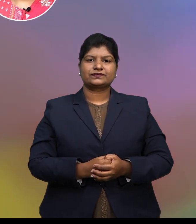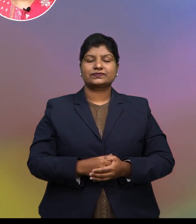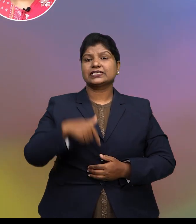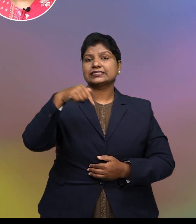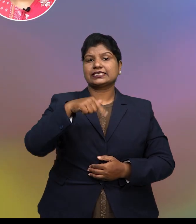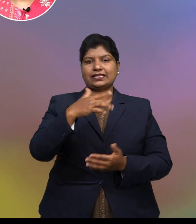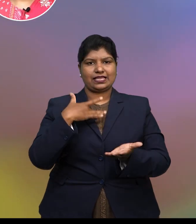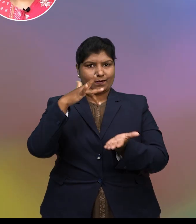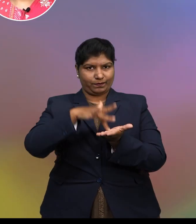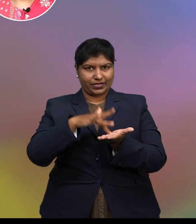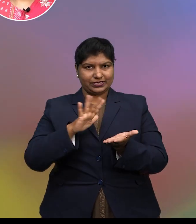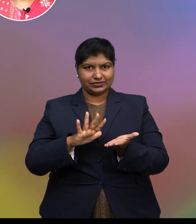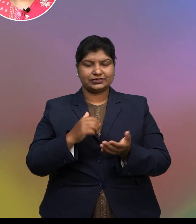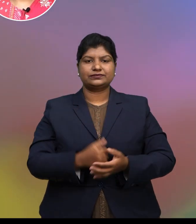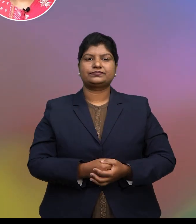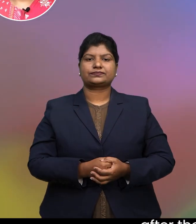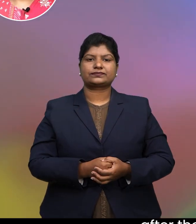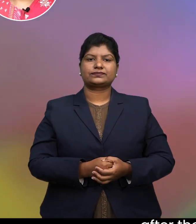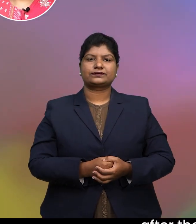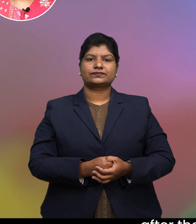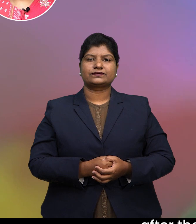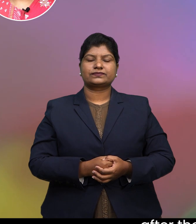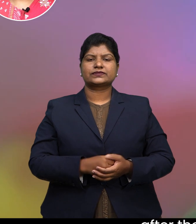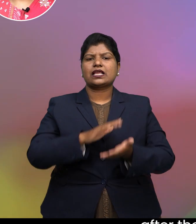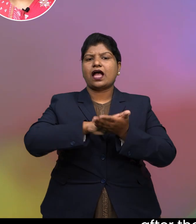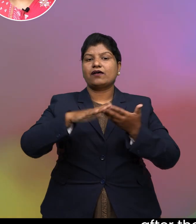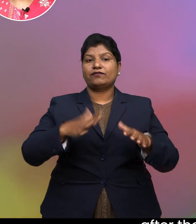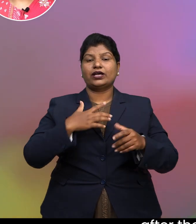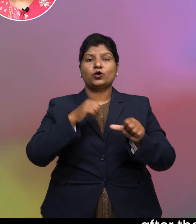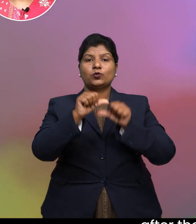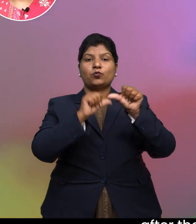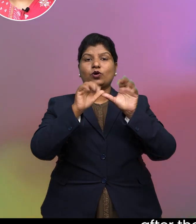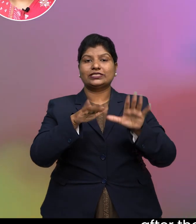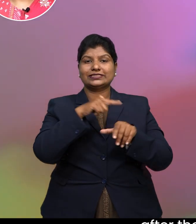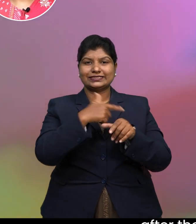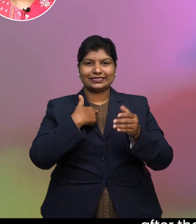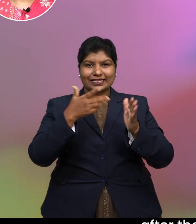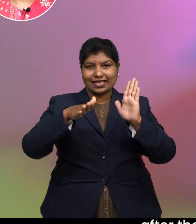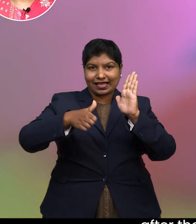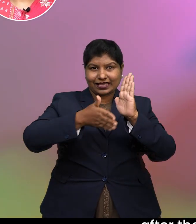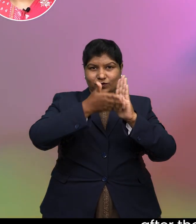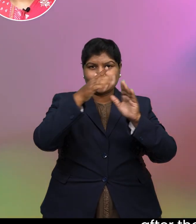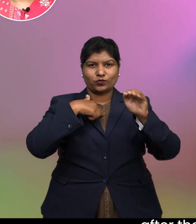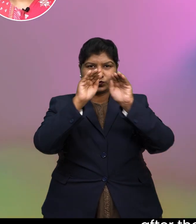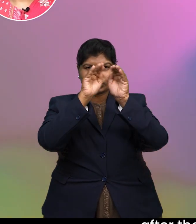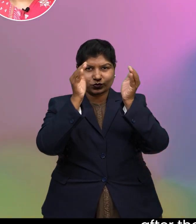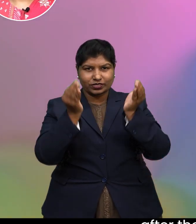This takes place after the process of implantation.